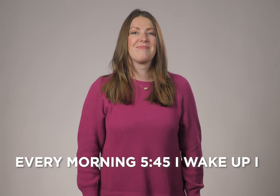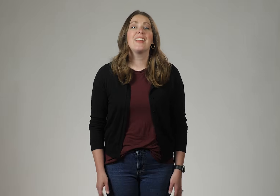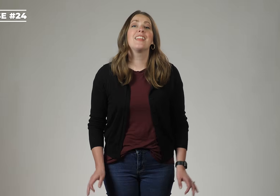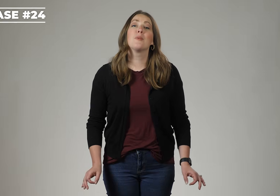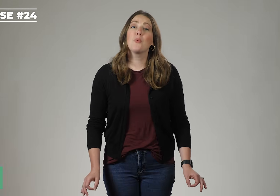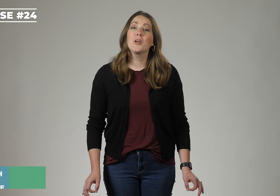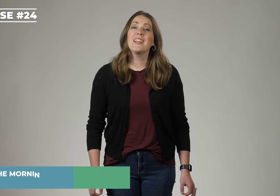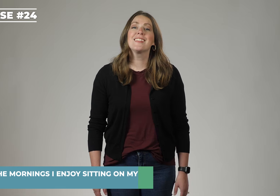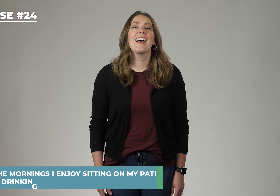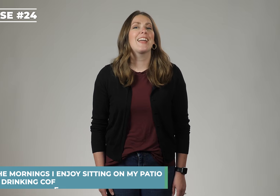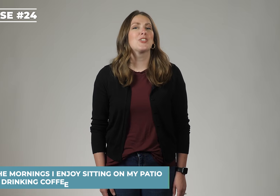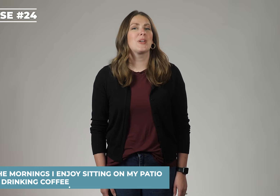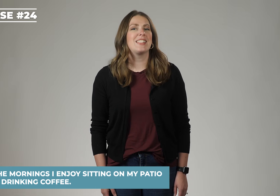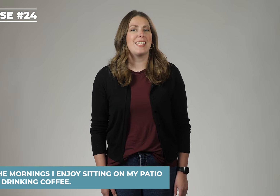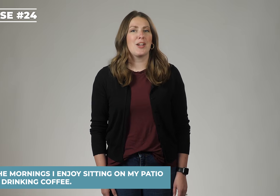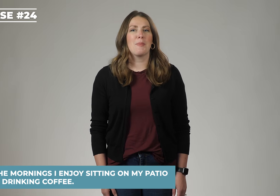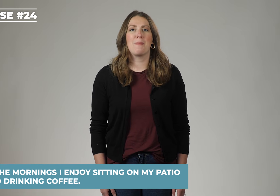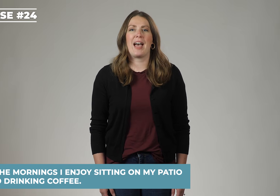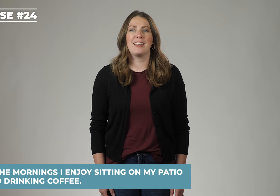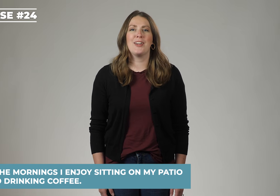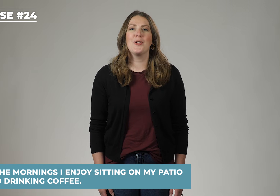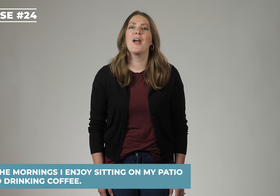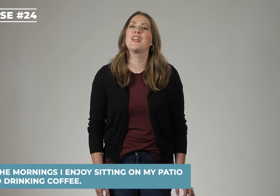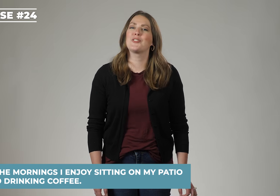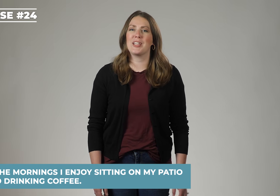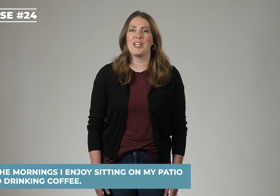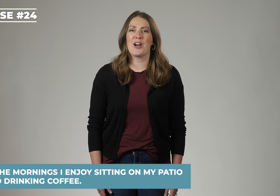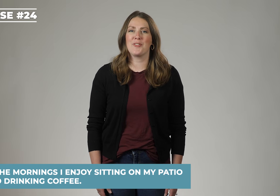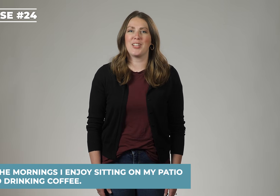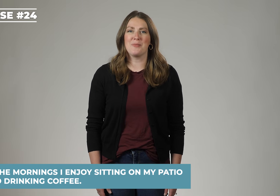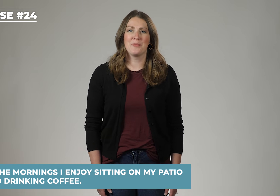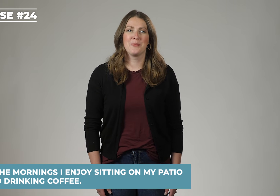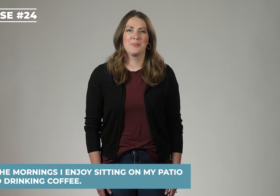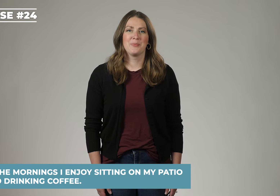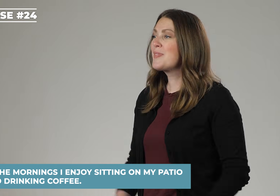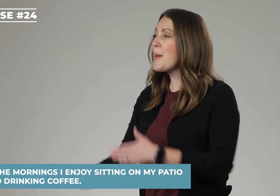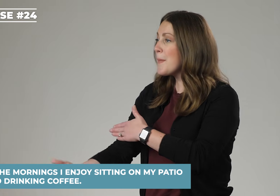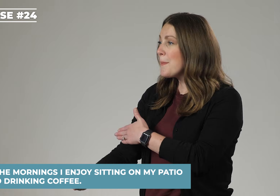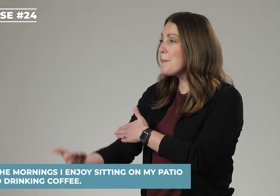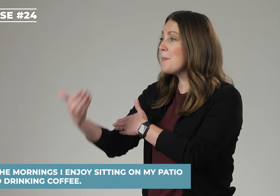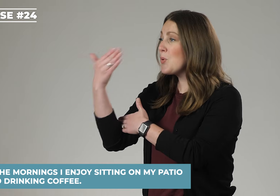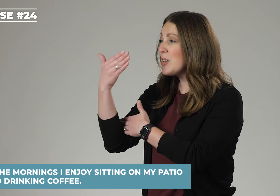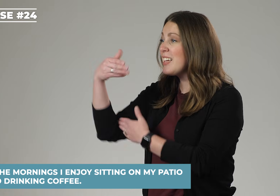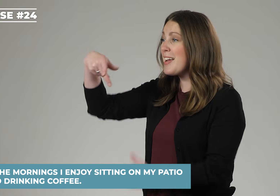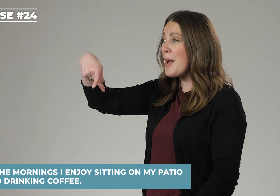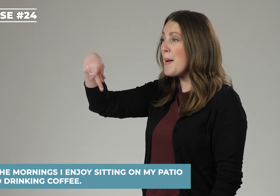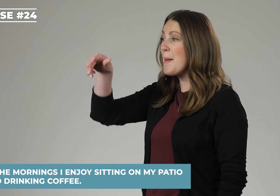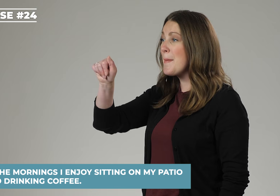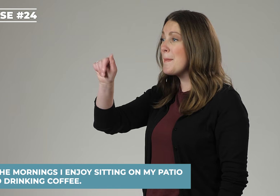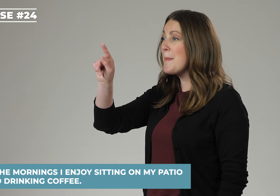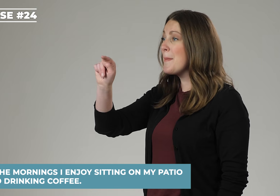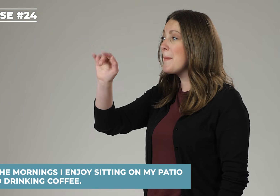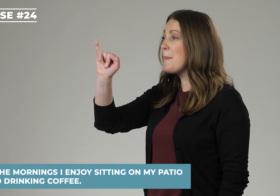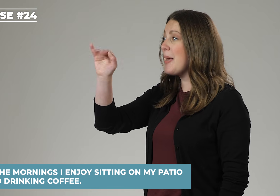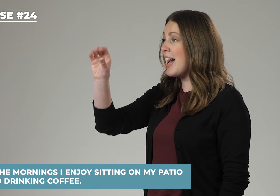In the mornings, I enjoy sitting on my patio and drinking coffee. Morning,